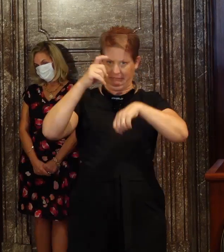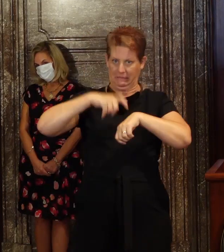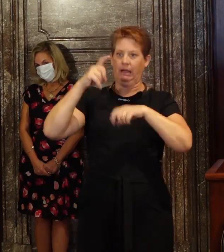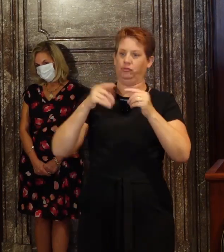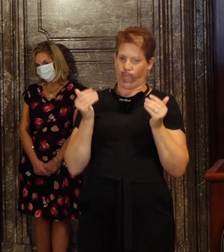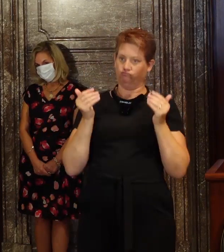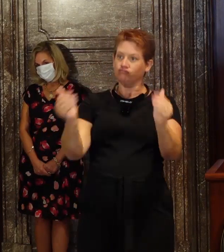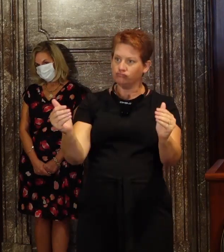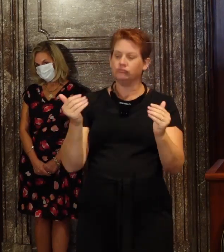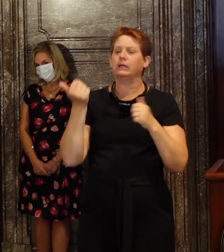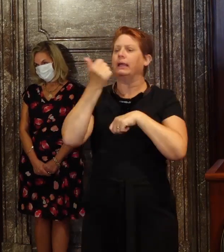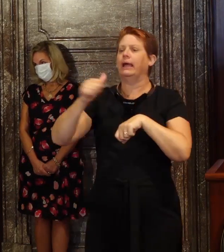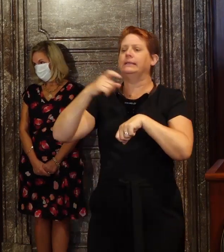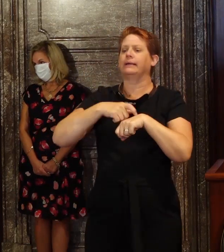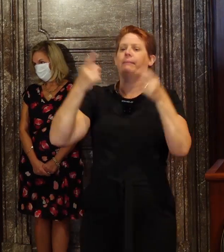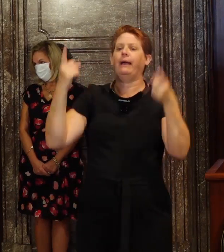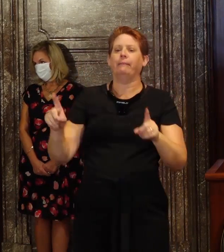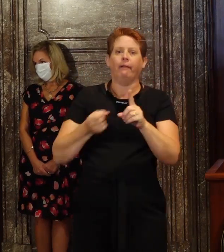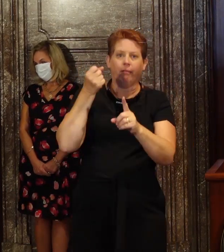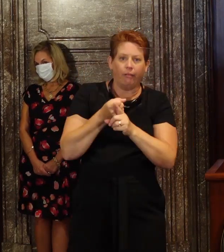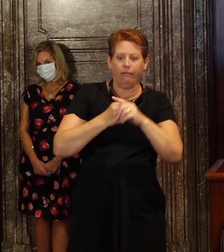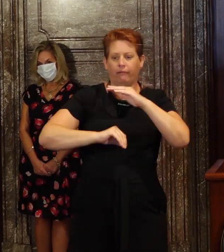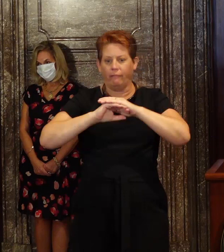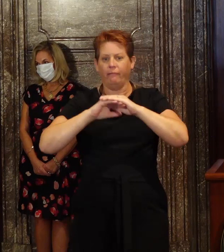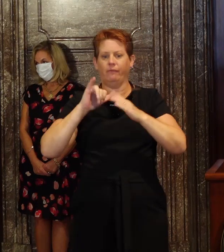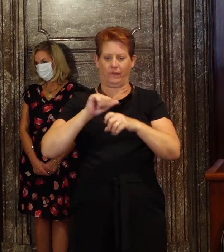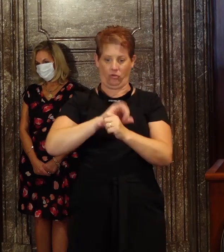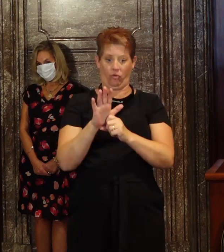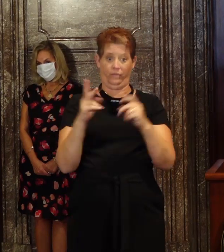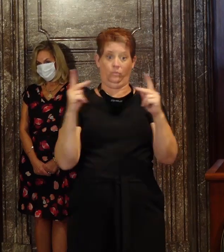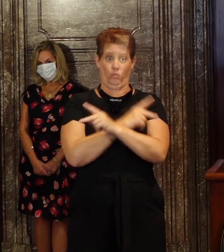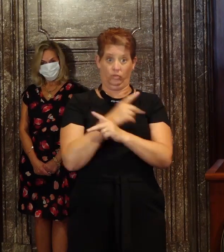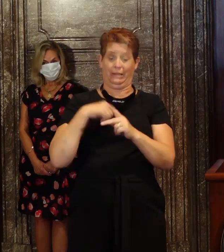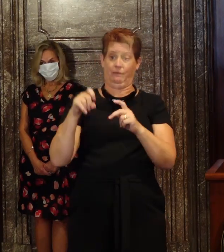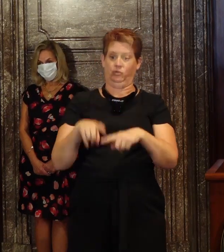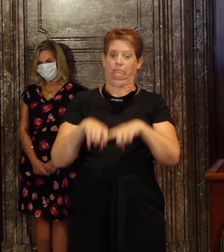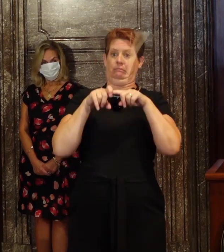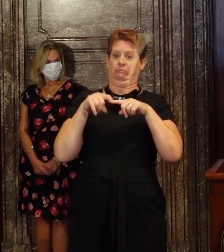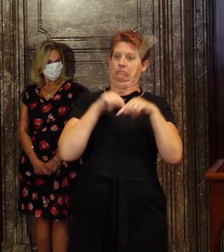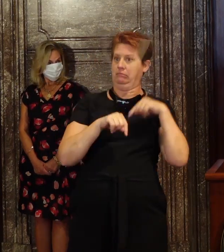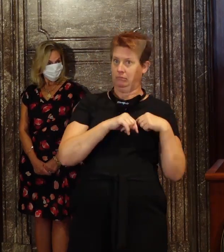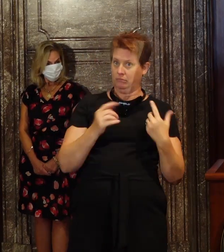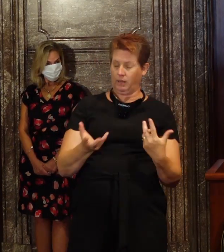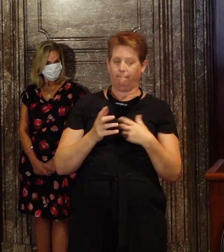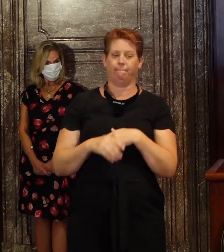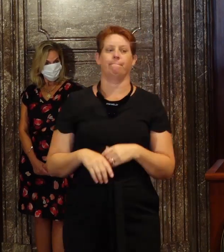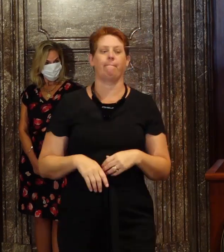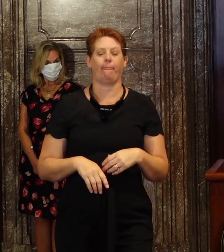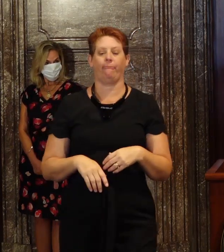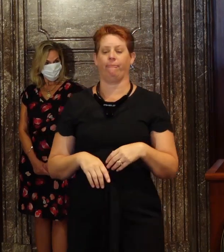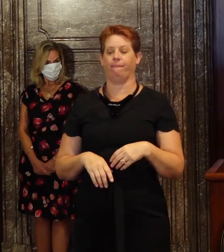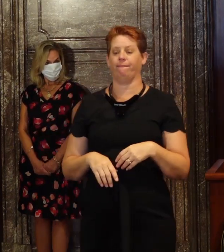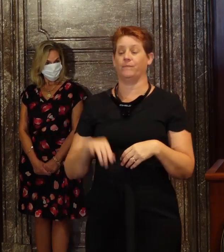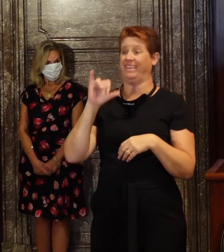initiative. Is there a threshold if the situation gets worse with COVID-19 that we might have to roll this back? So the threshold would